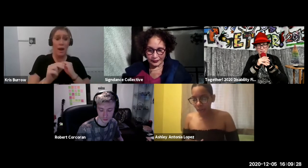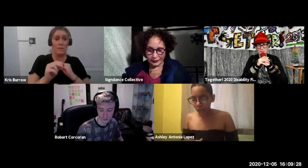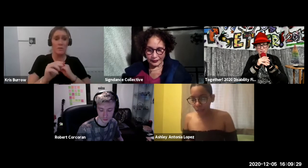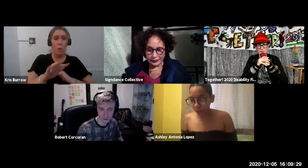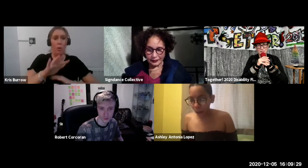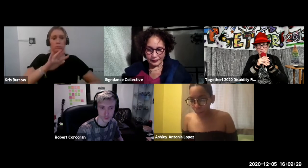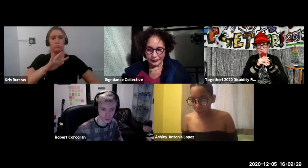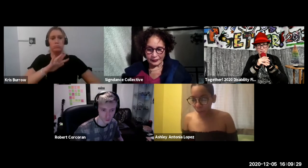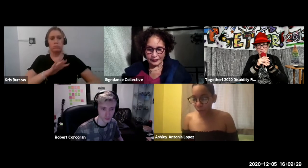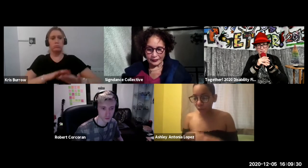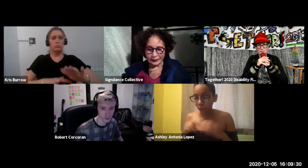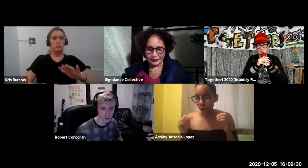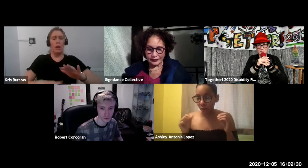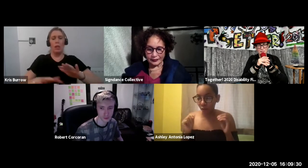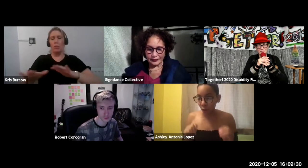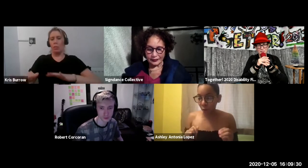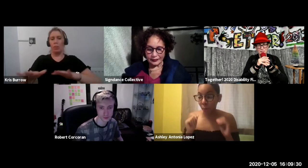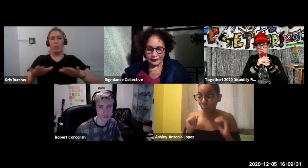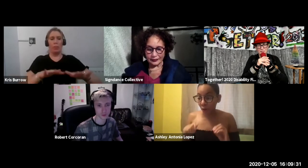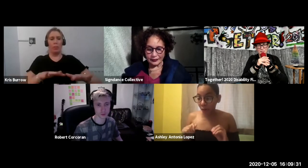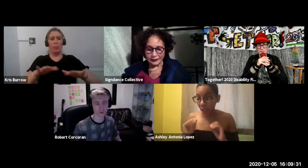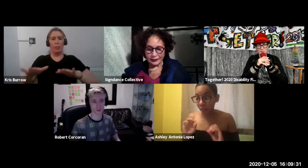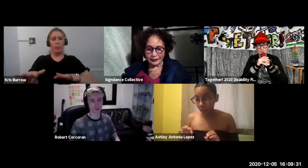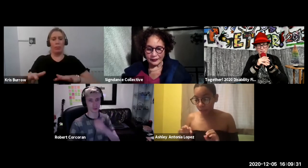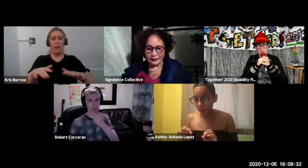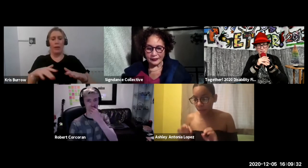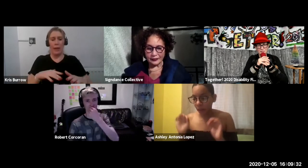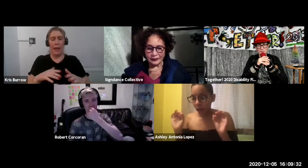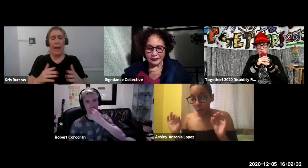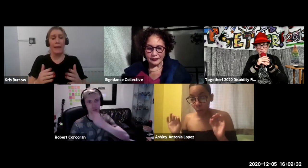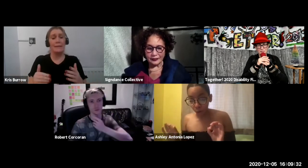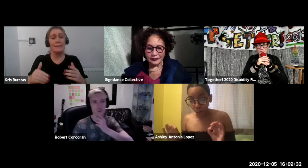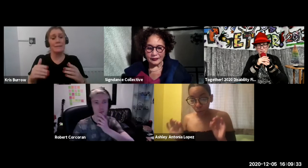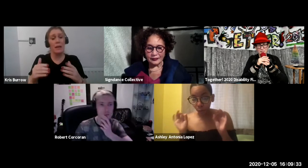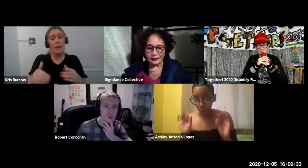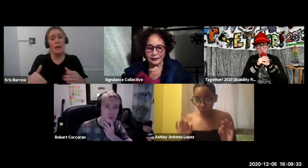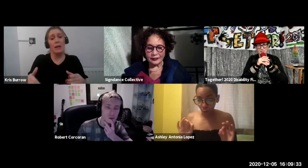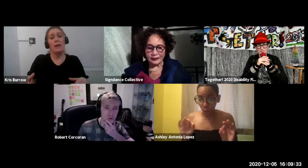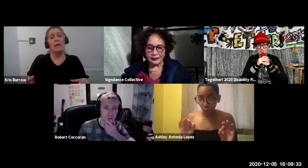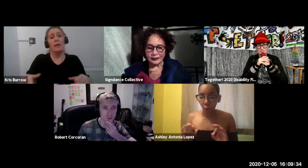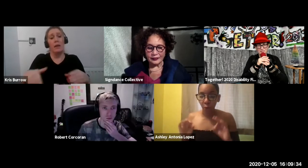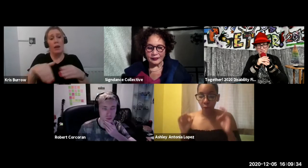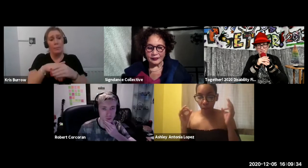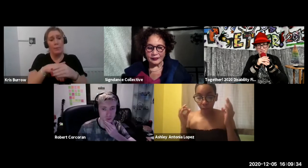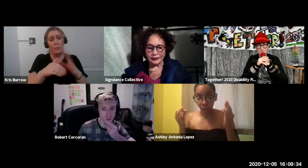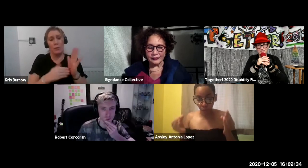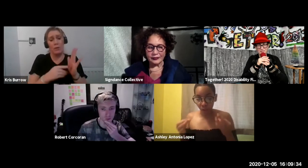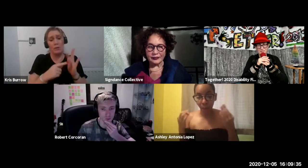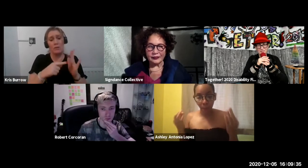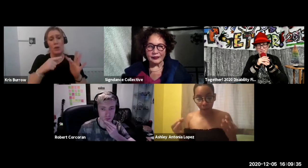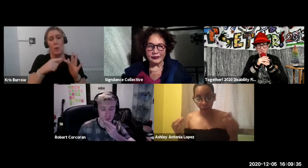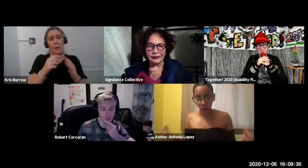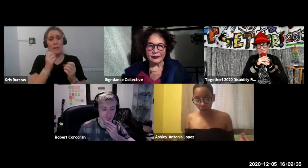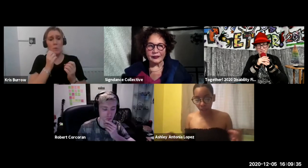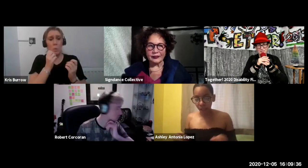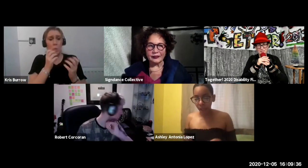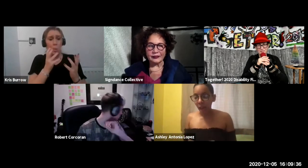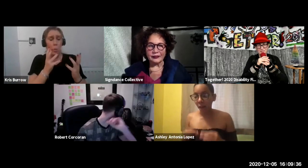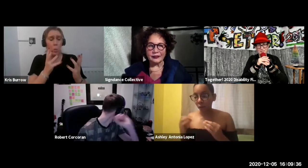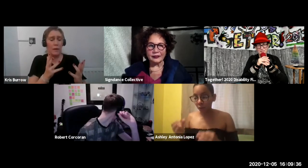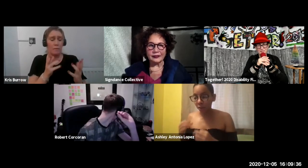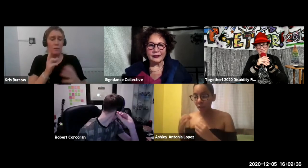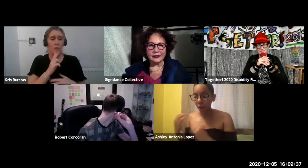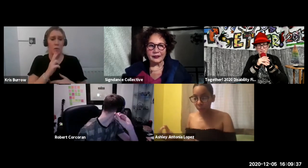speed. It is accompanied with Zoe Partington's wonderful voiceover, who is a visually impaired